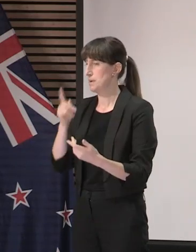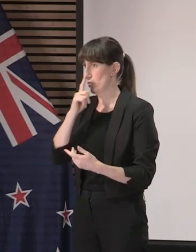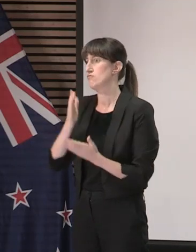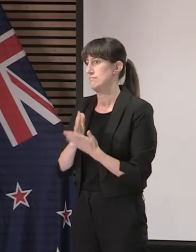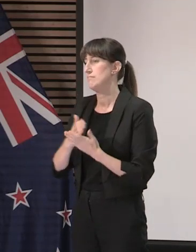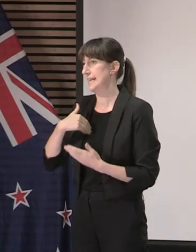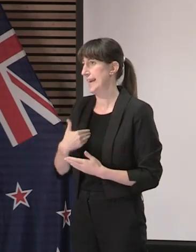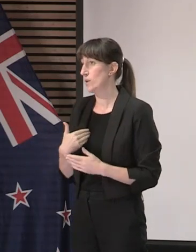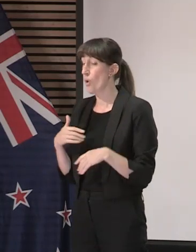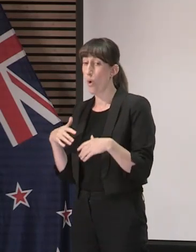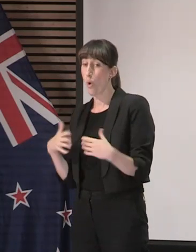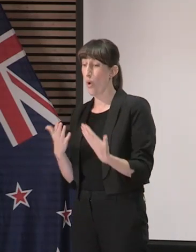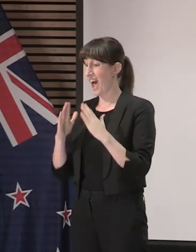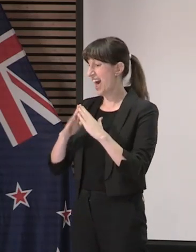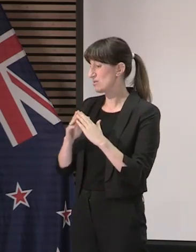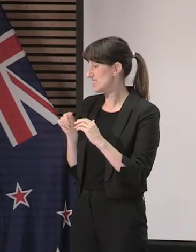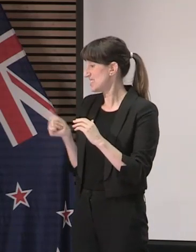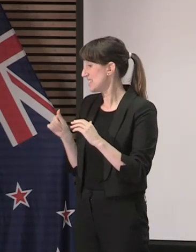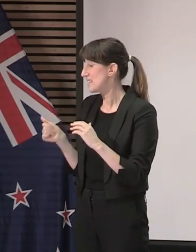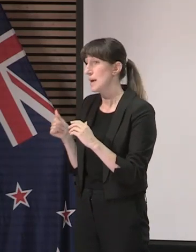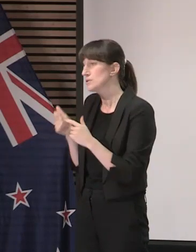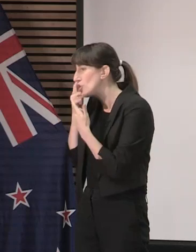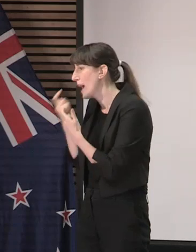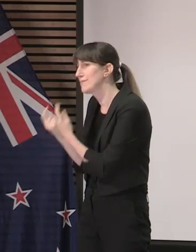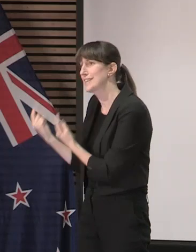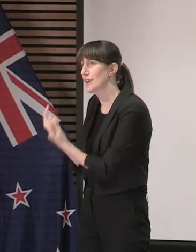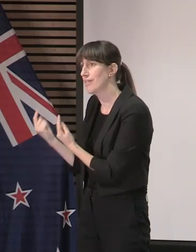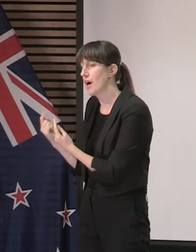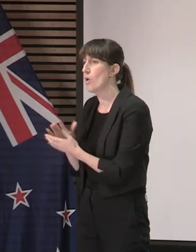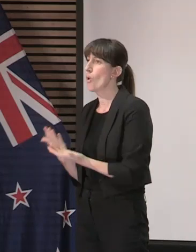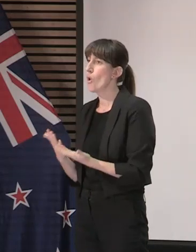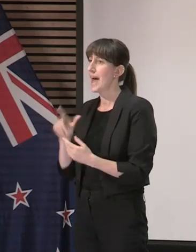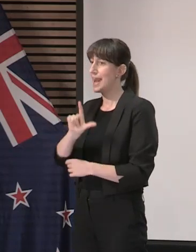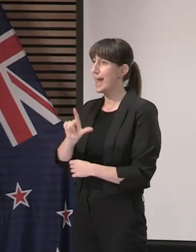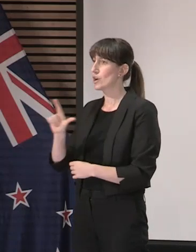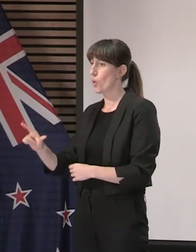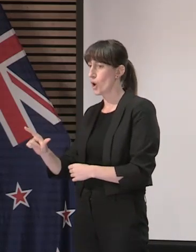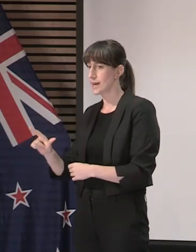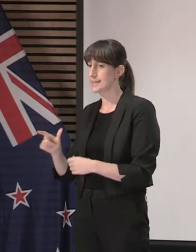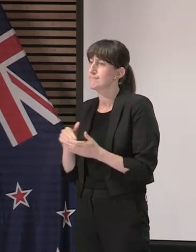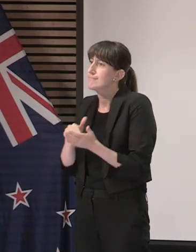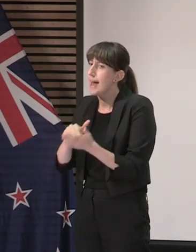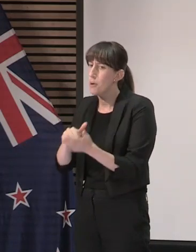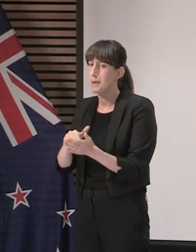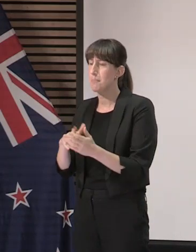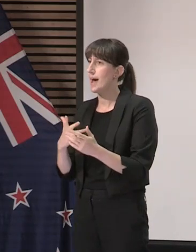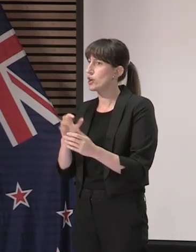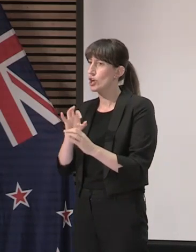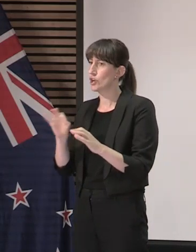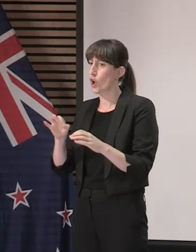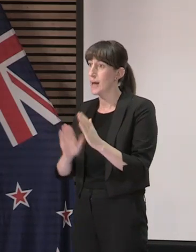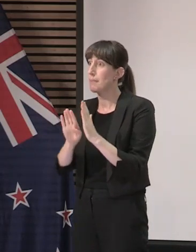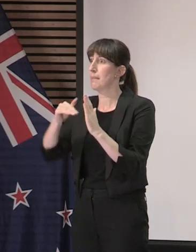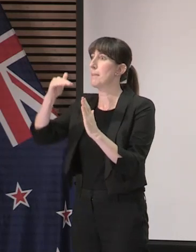another, rent freezers and landlords who are supporting tenants, things like the winter energy payment and benefits that are helping those who are